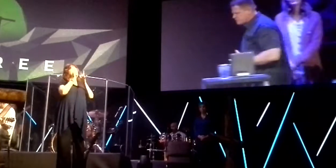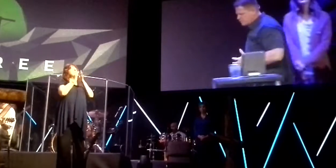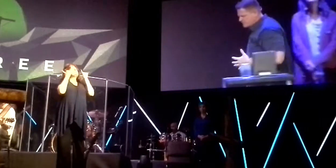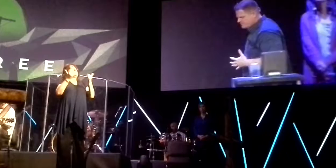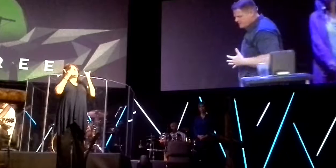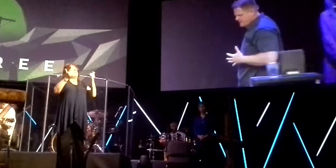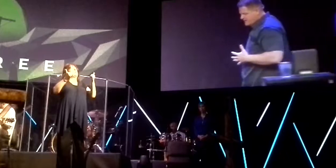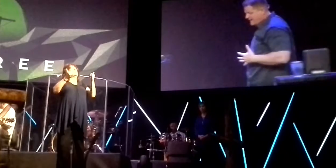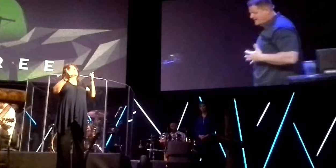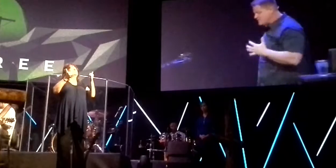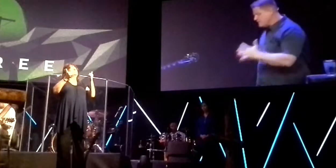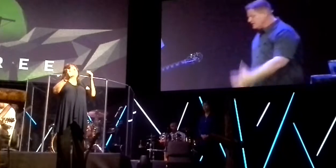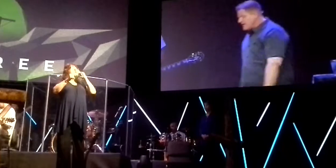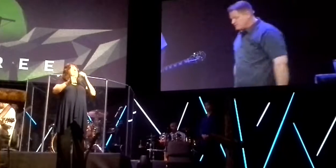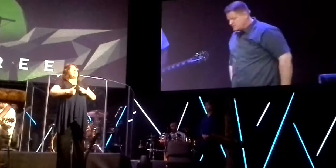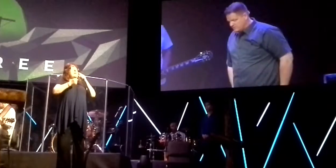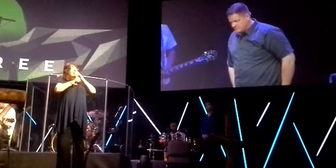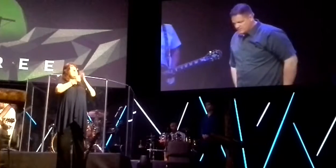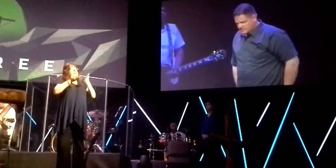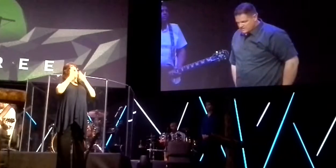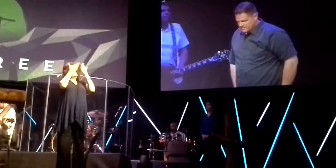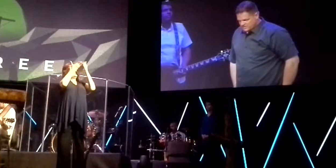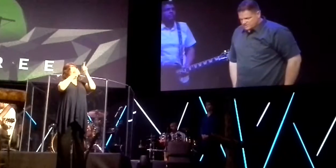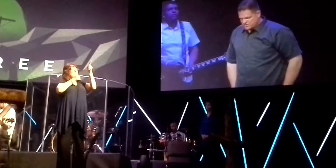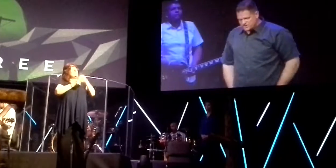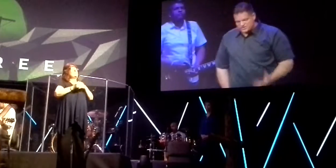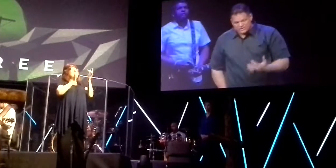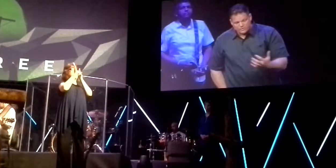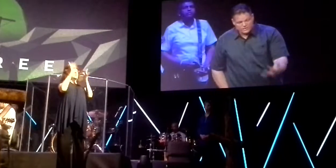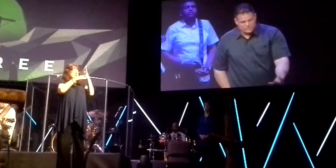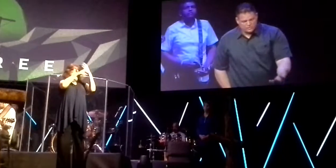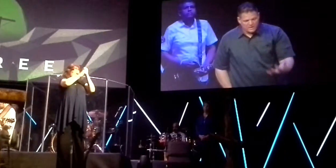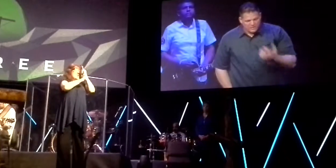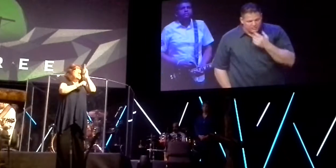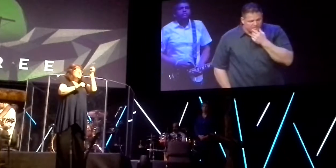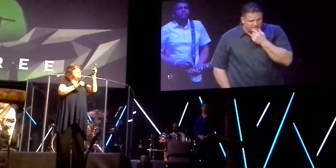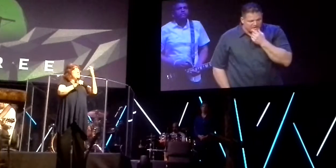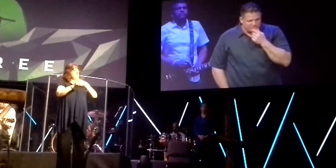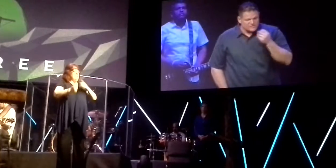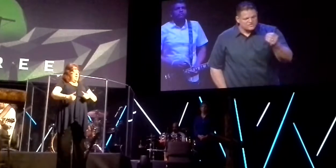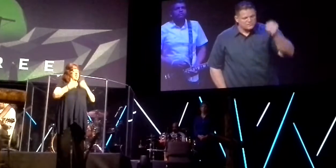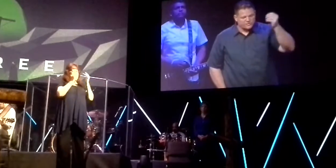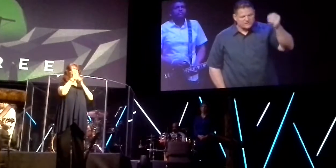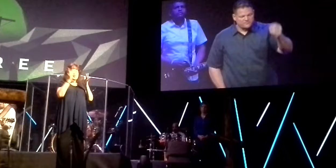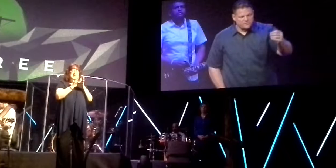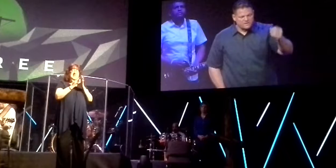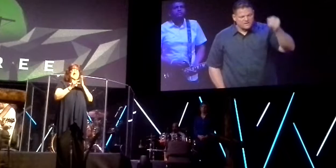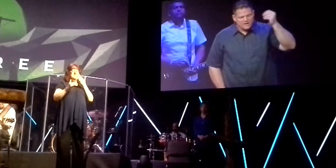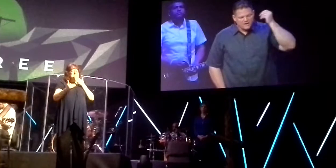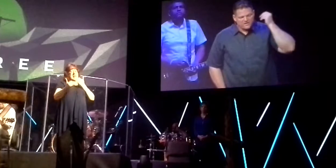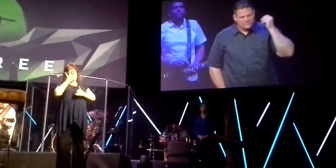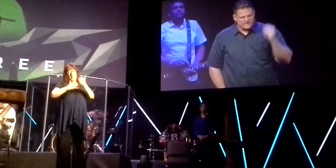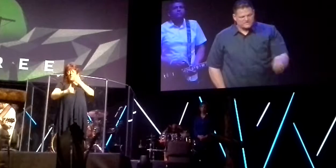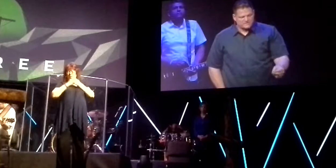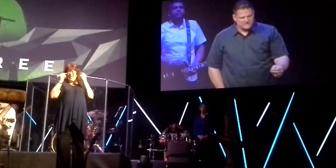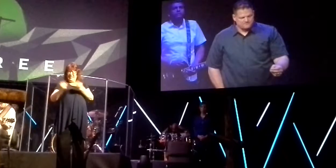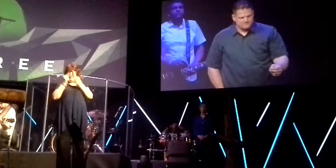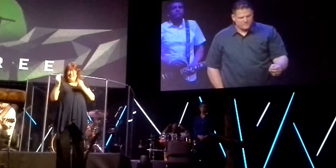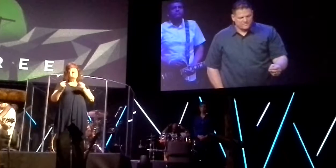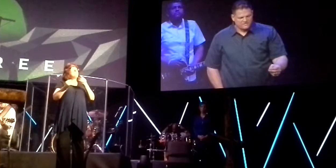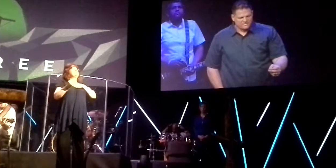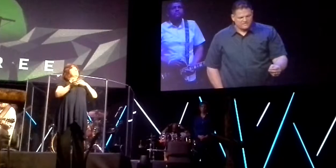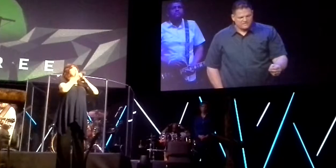now in this moment, I commit my life to you. Jesus, I trust you with my life. Jesus, forgive me of my